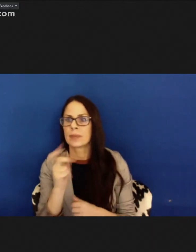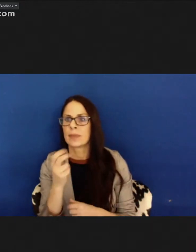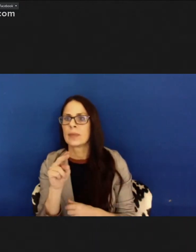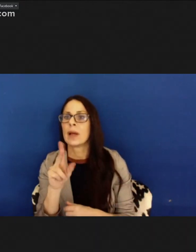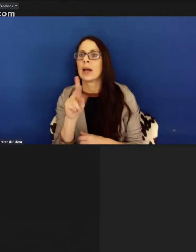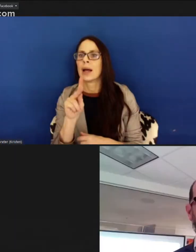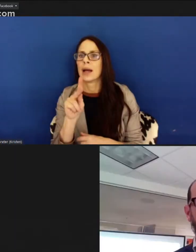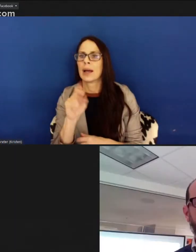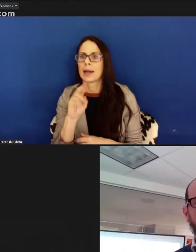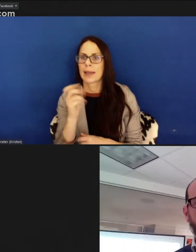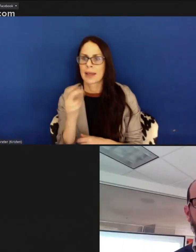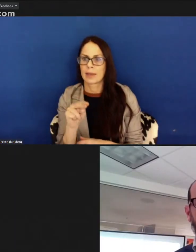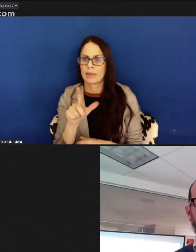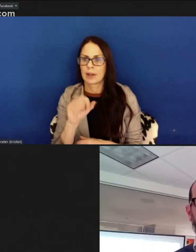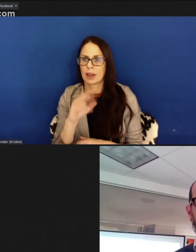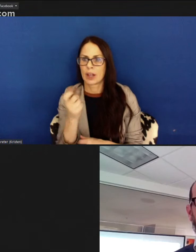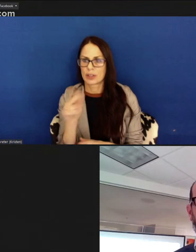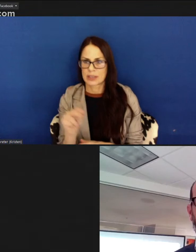ahead.